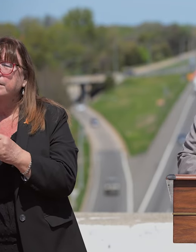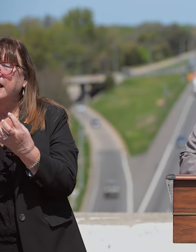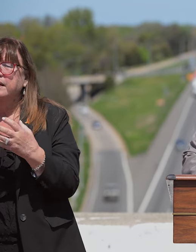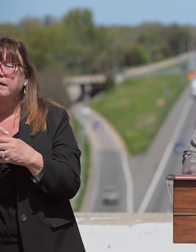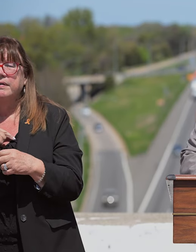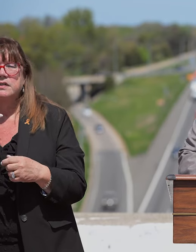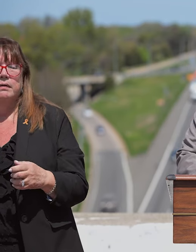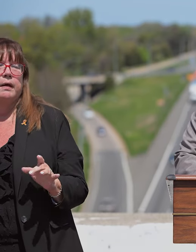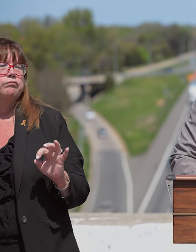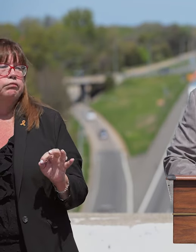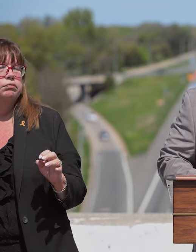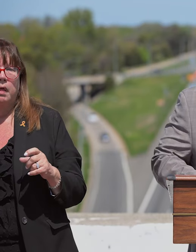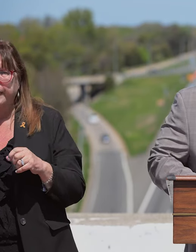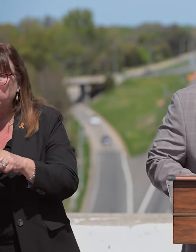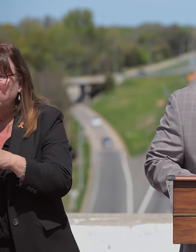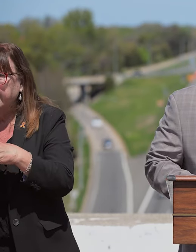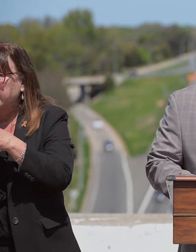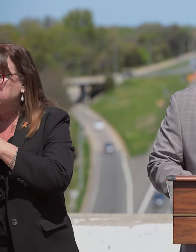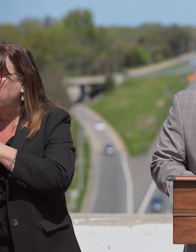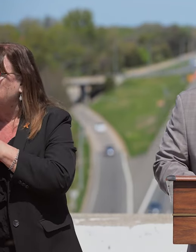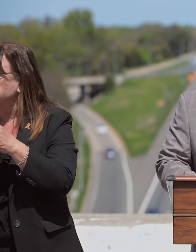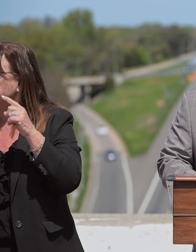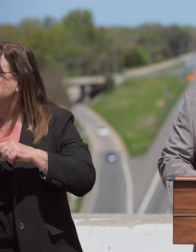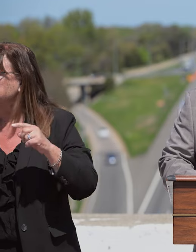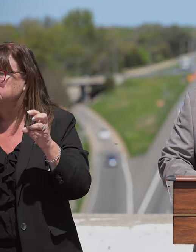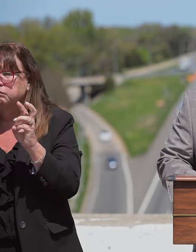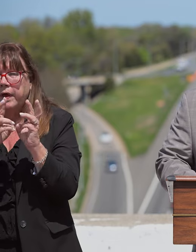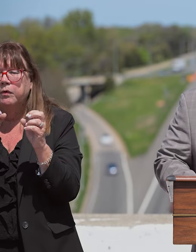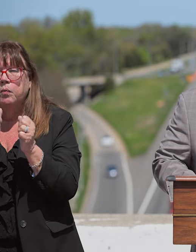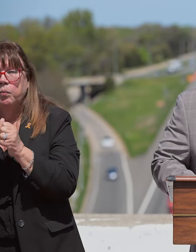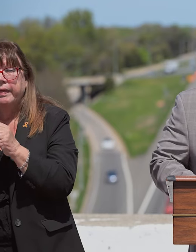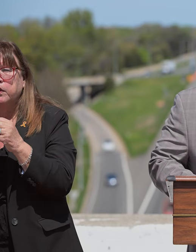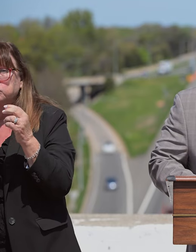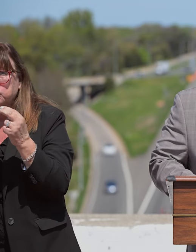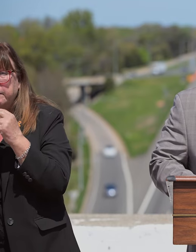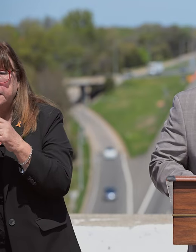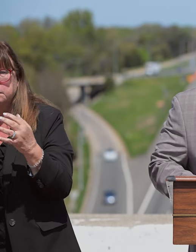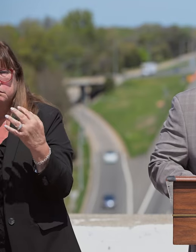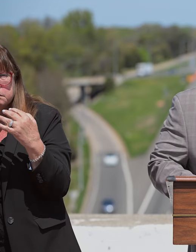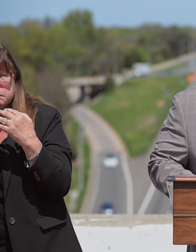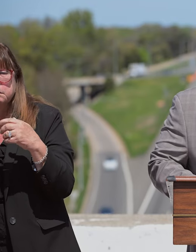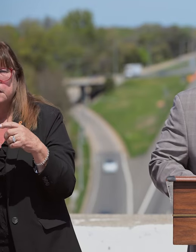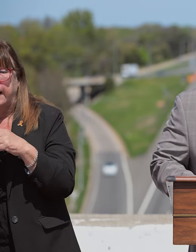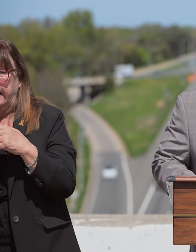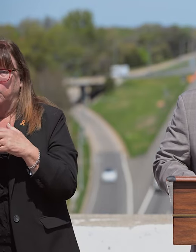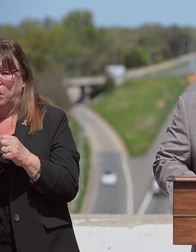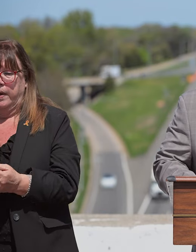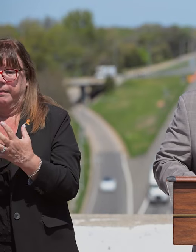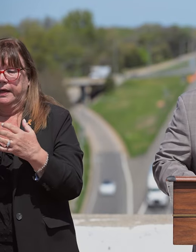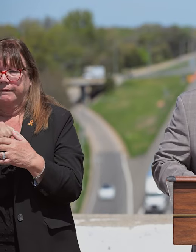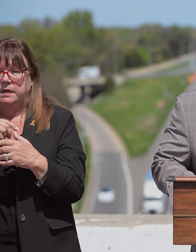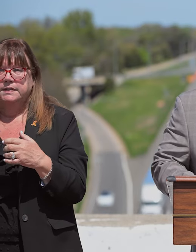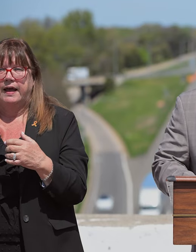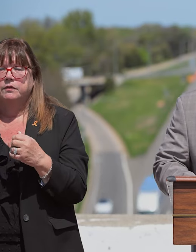granted. They work outside in all kinds of weather with oncoming traffic. I don't know how many of us can say that we have